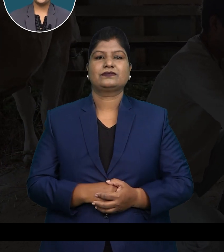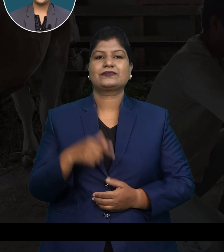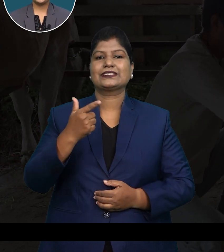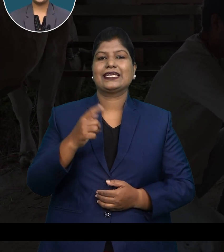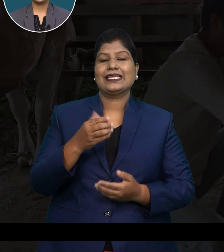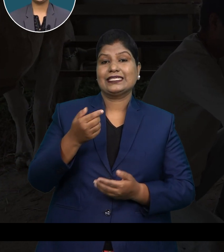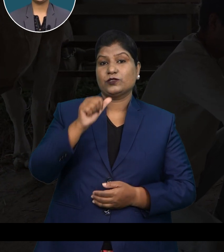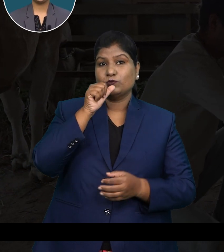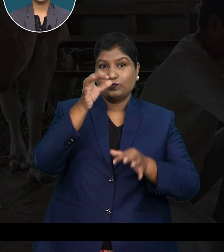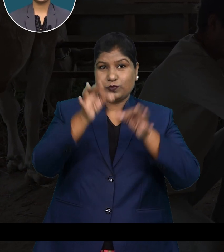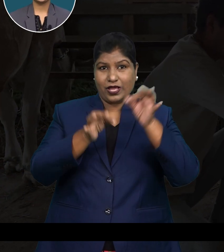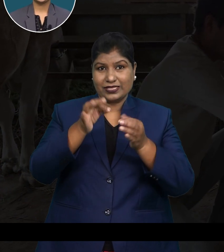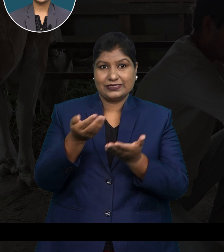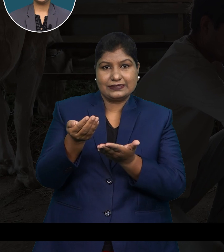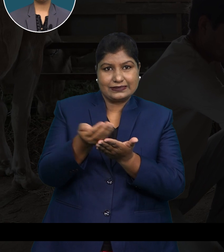cream,